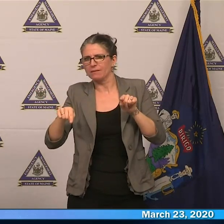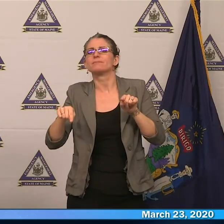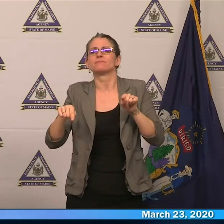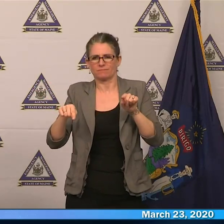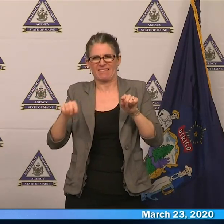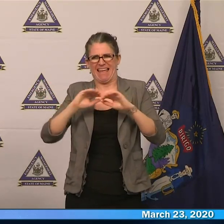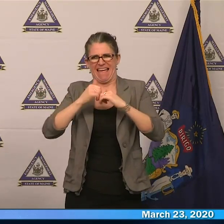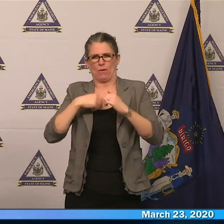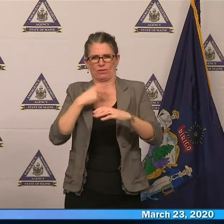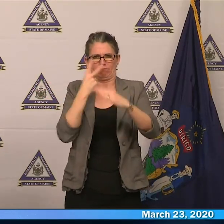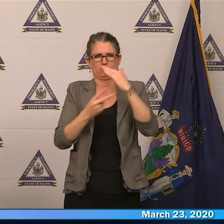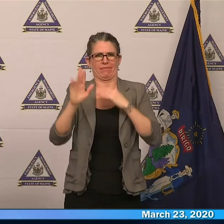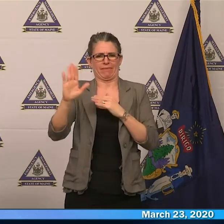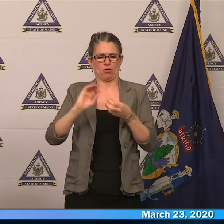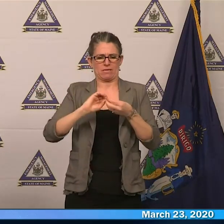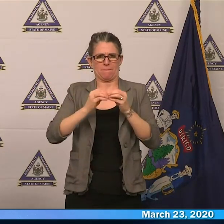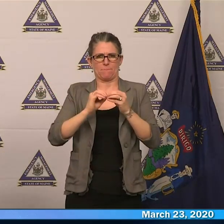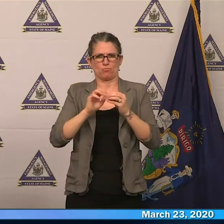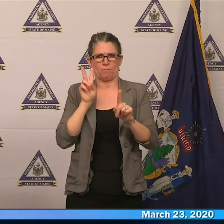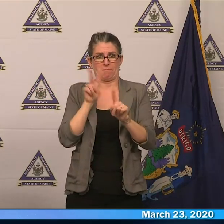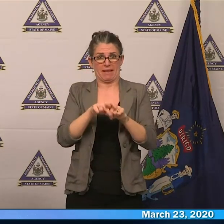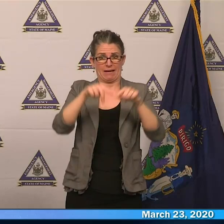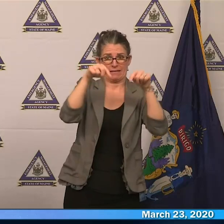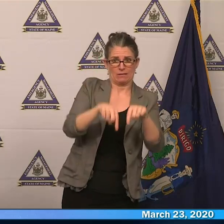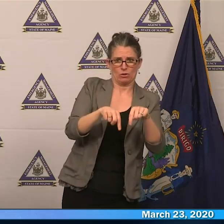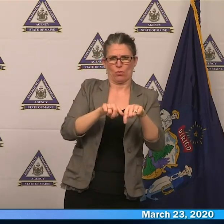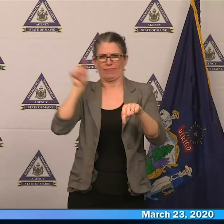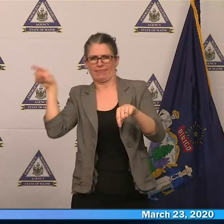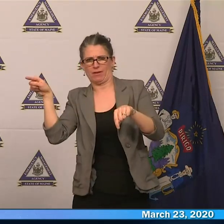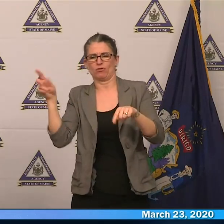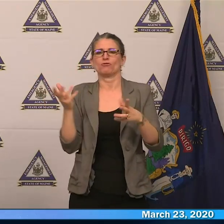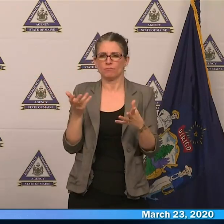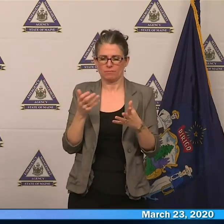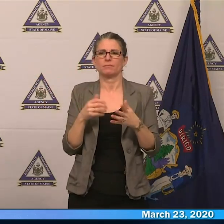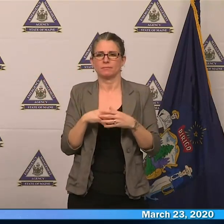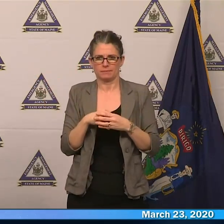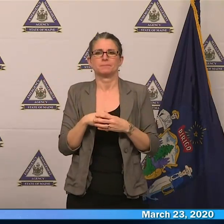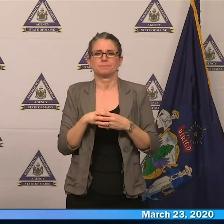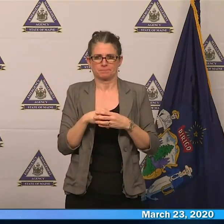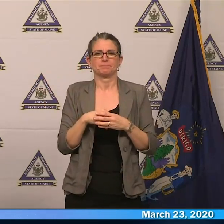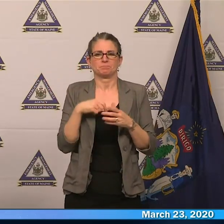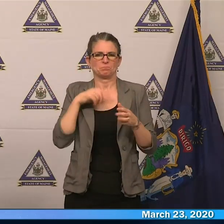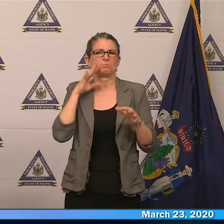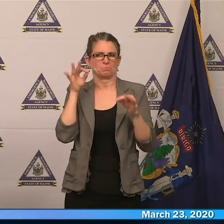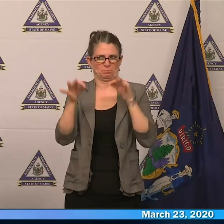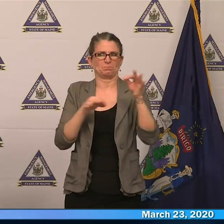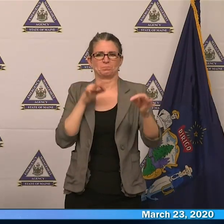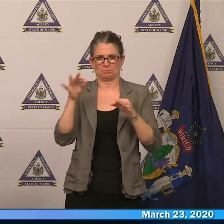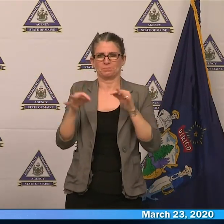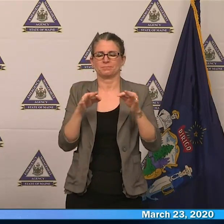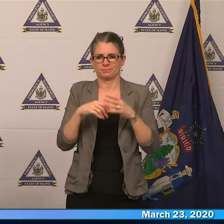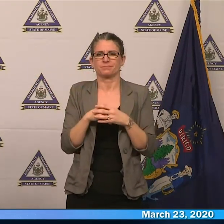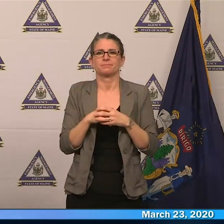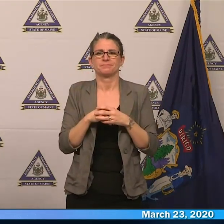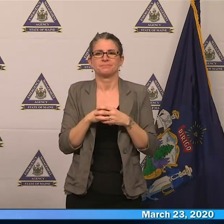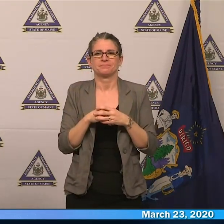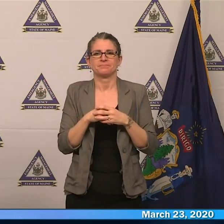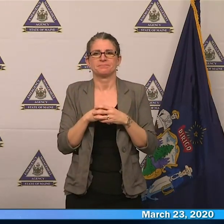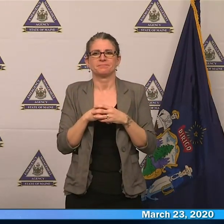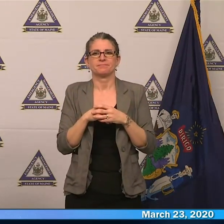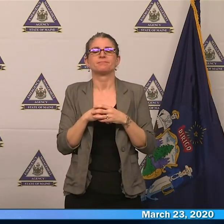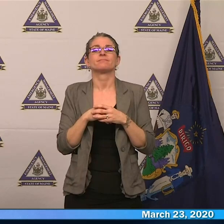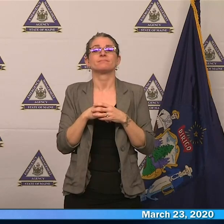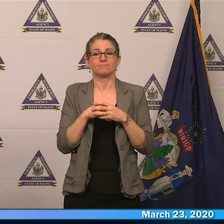COVID-19? And I recognize that there are requests from folks to know exactly how many people in their town or in their